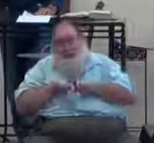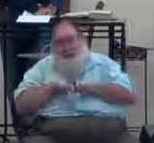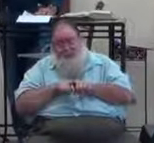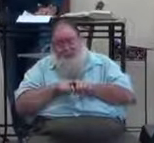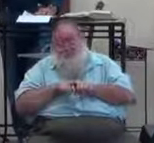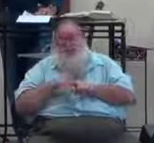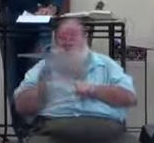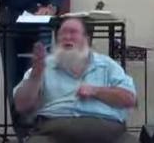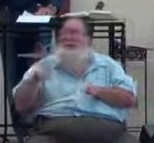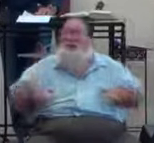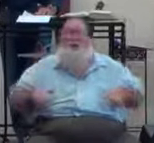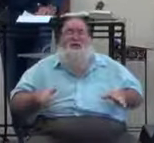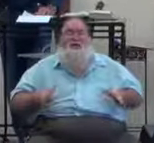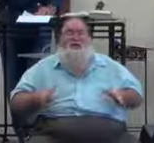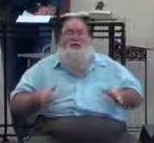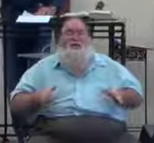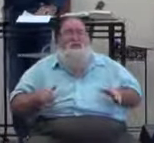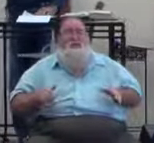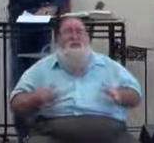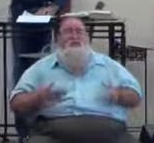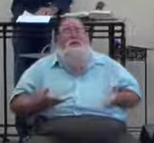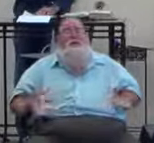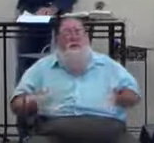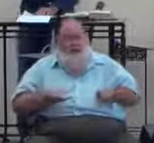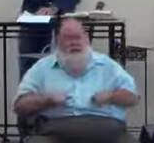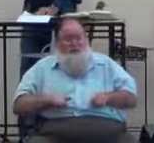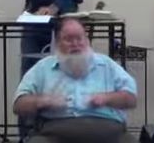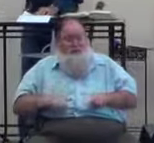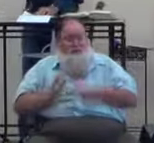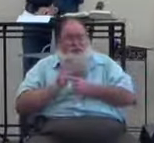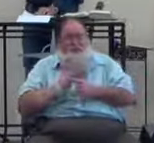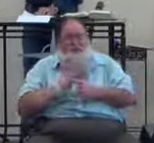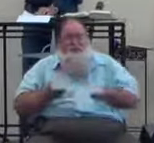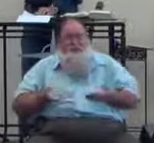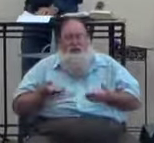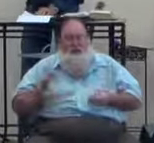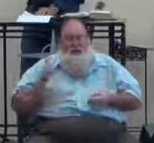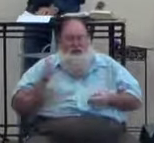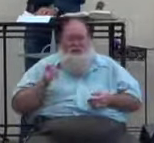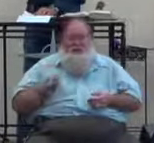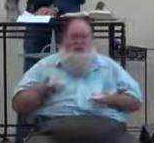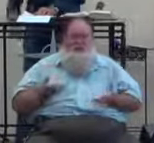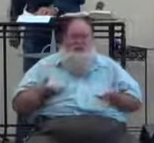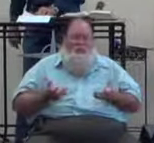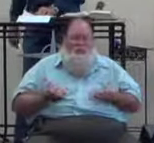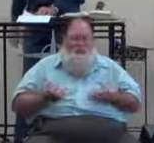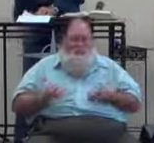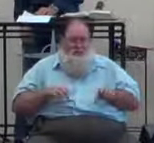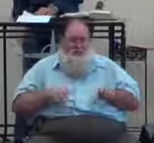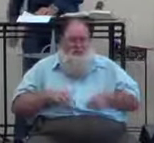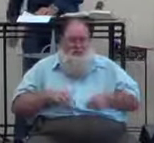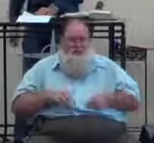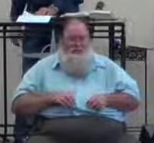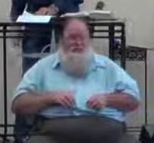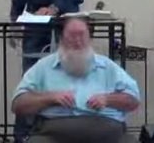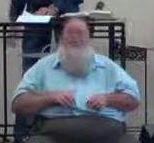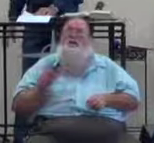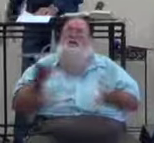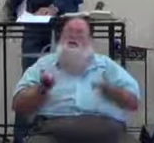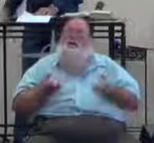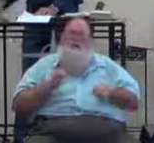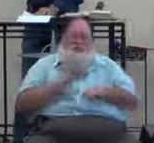and show us what he needs and has in mind. He knows he needs the church to grow even more. The